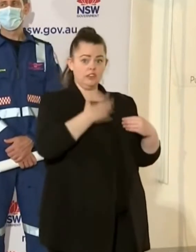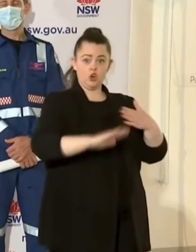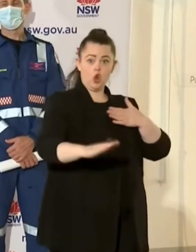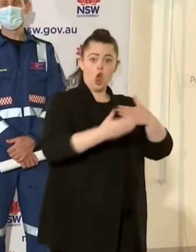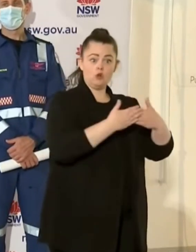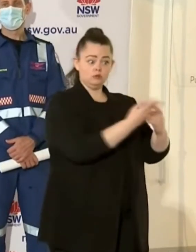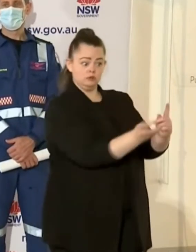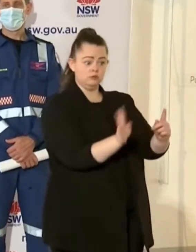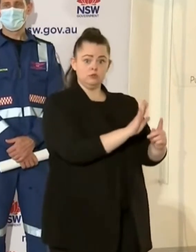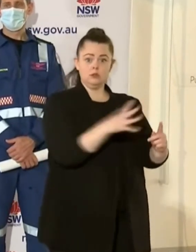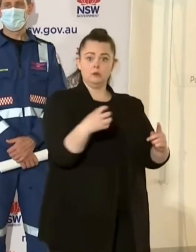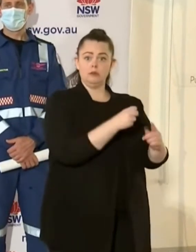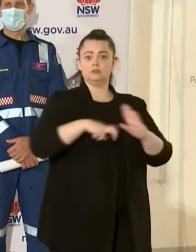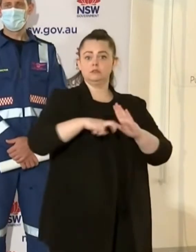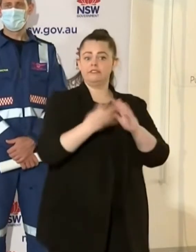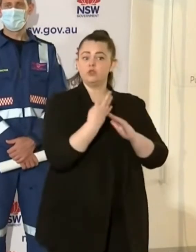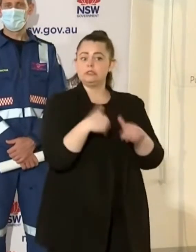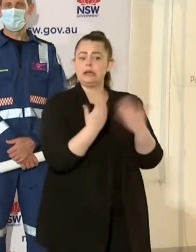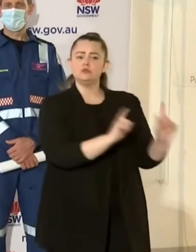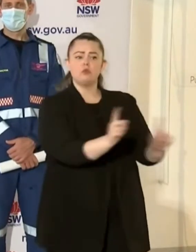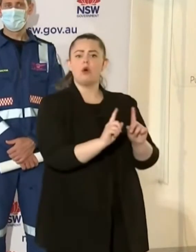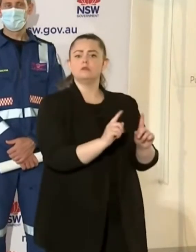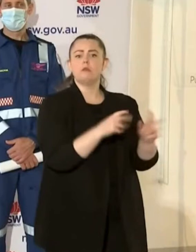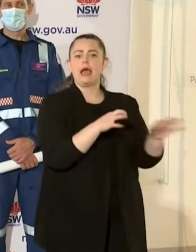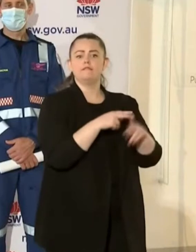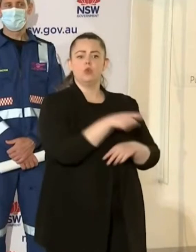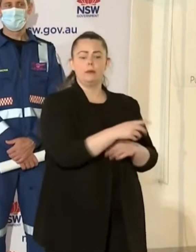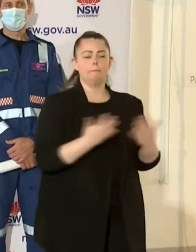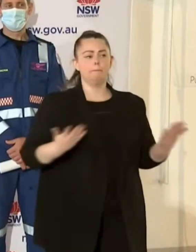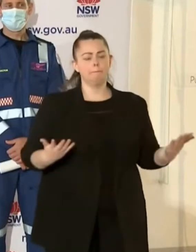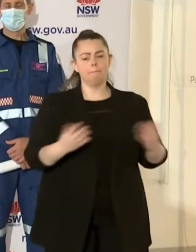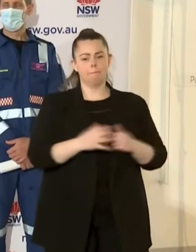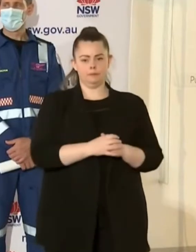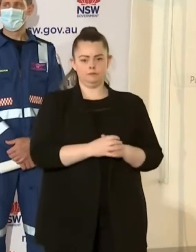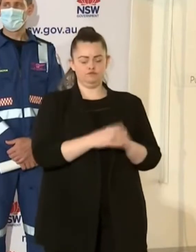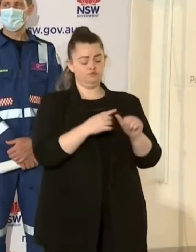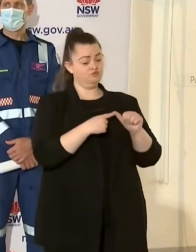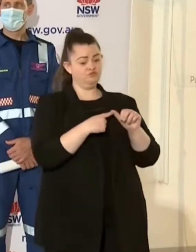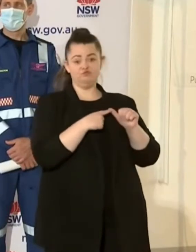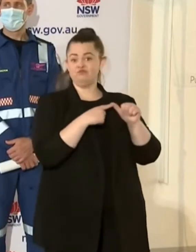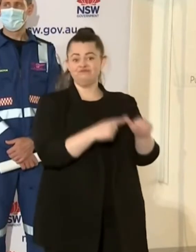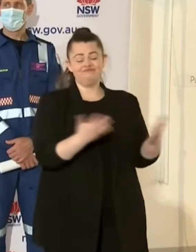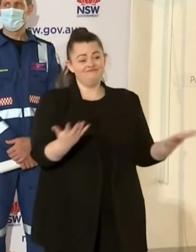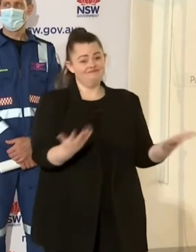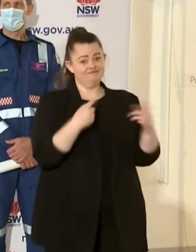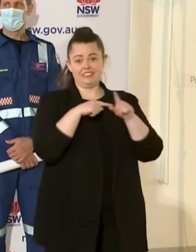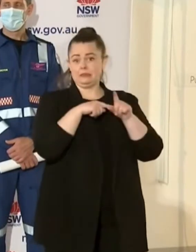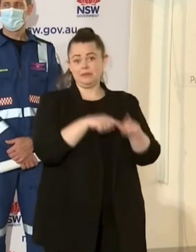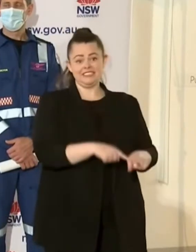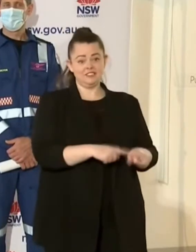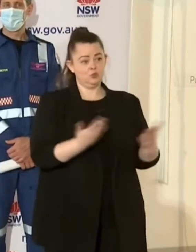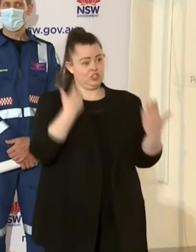there's going to be less pressure in a sense. One of the dangers, and again it goes to the issue of getting time to think about these